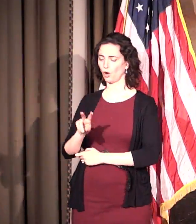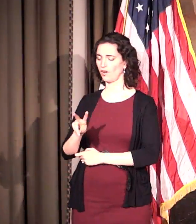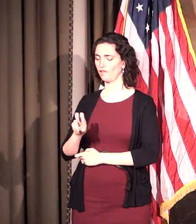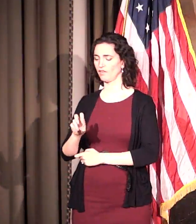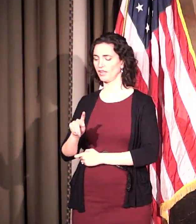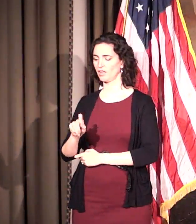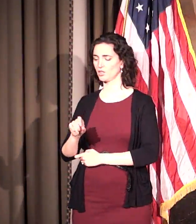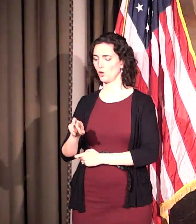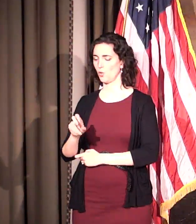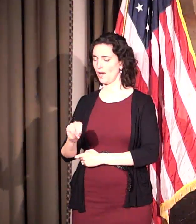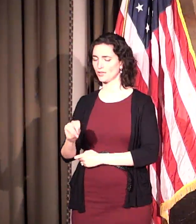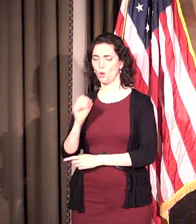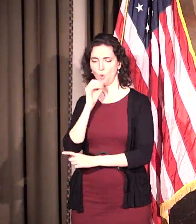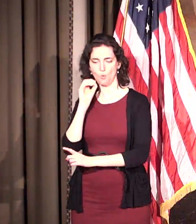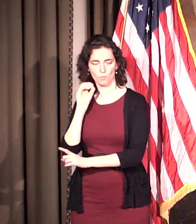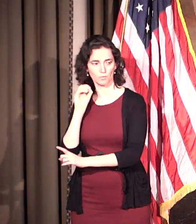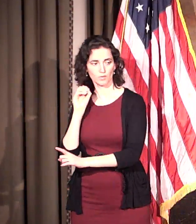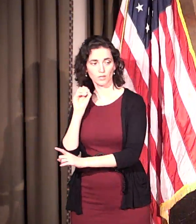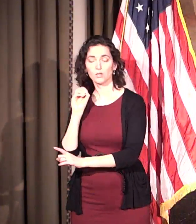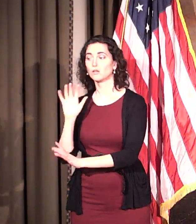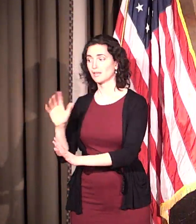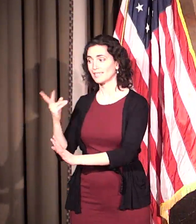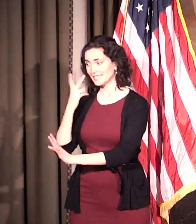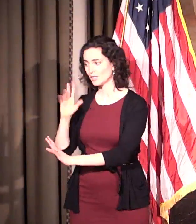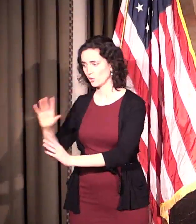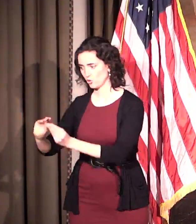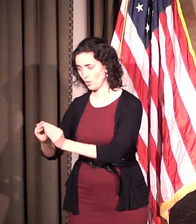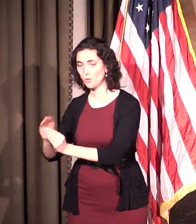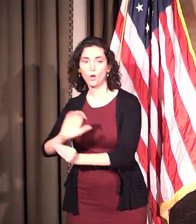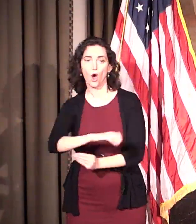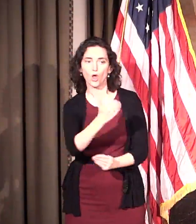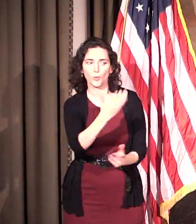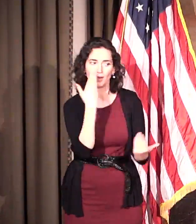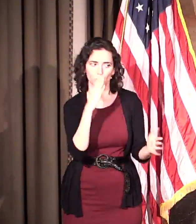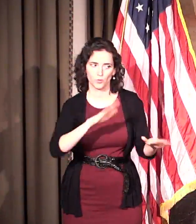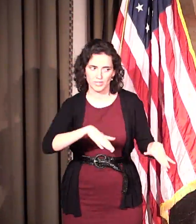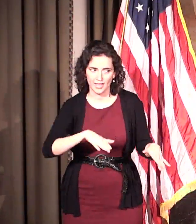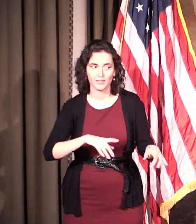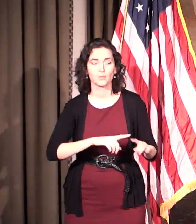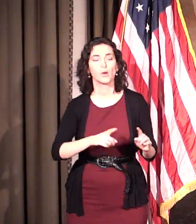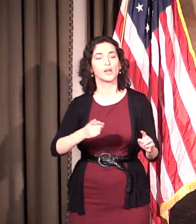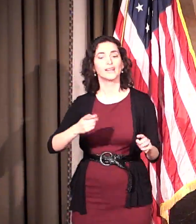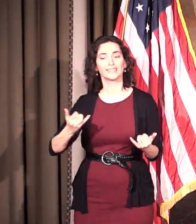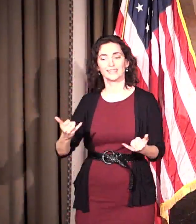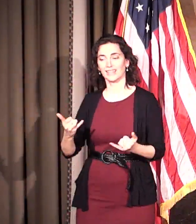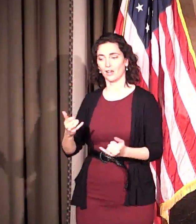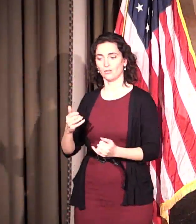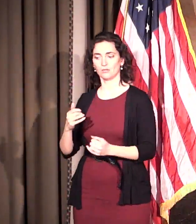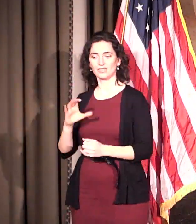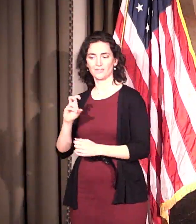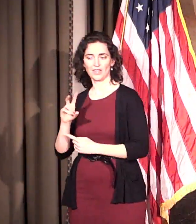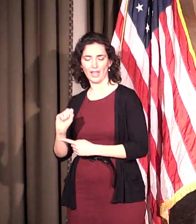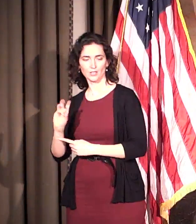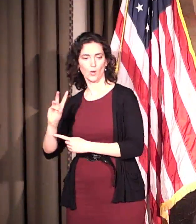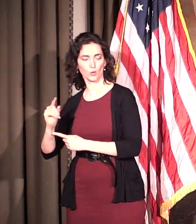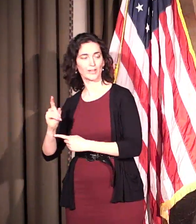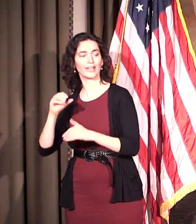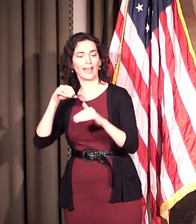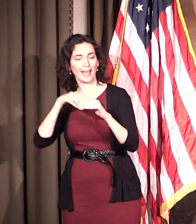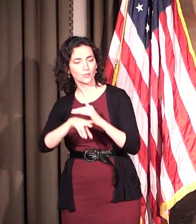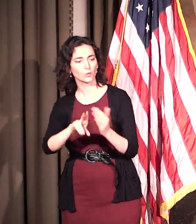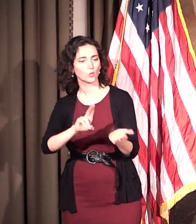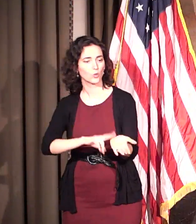yet into the other homes, and they're just now starting, as Dr. Cantor mentioned, their second visits to nursing